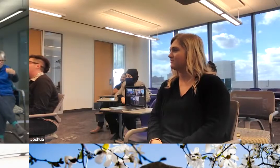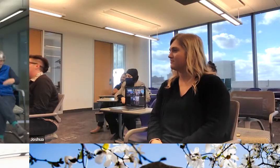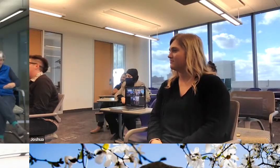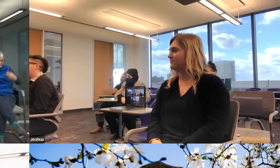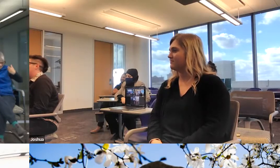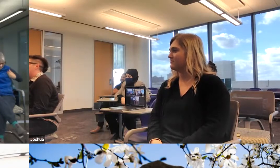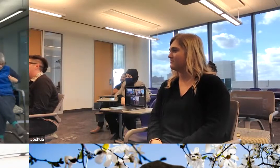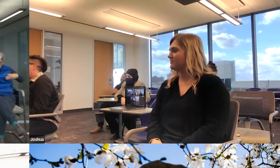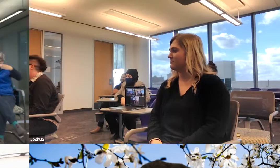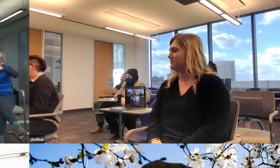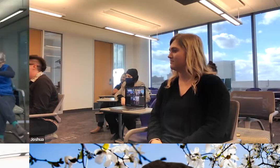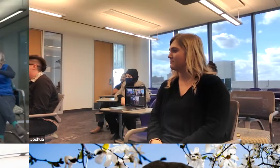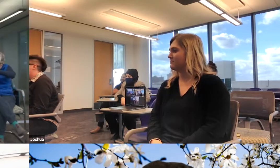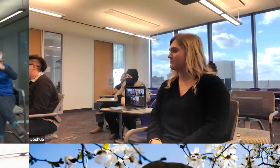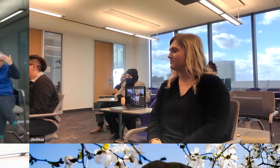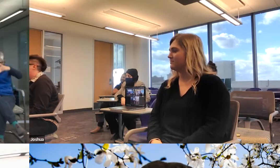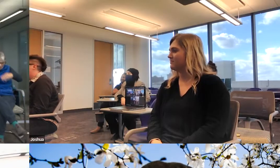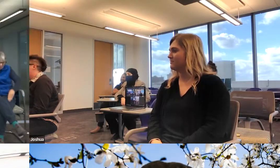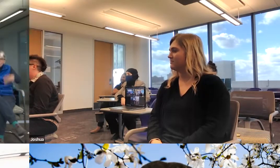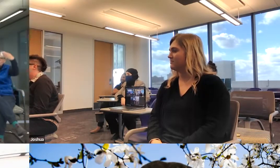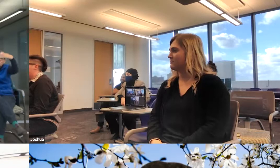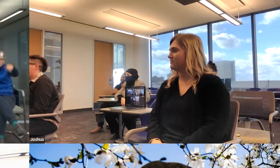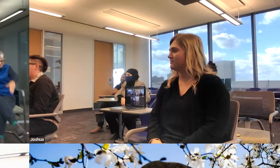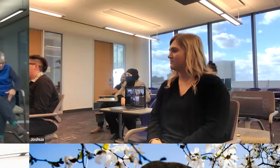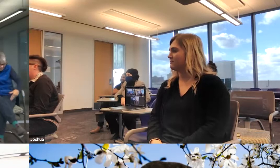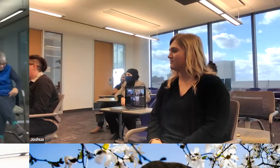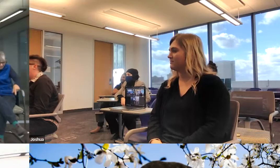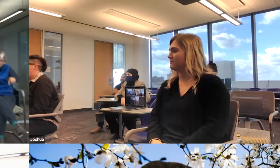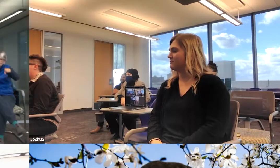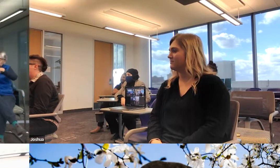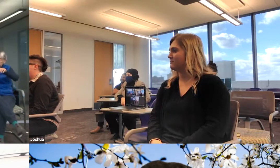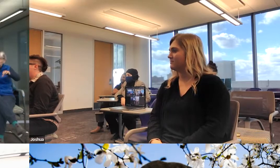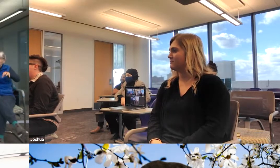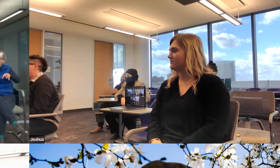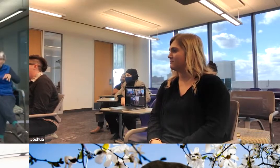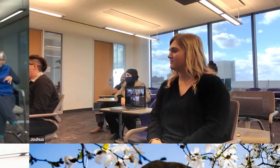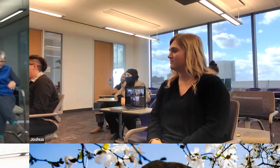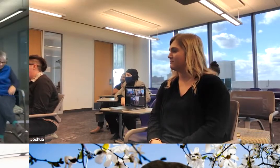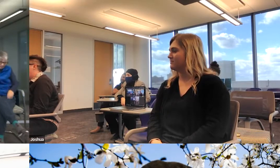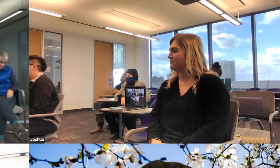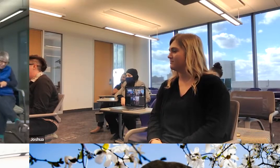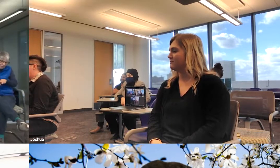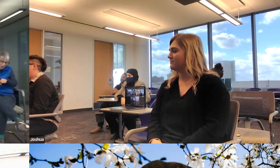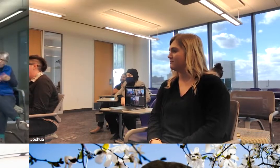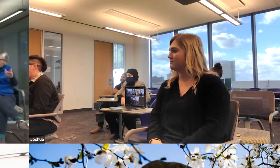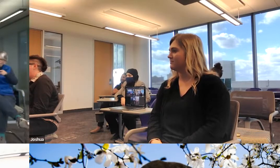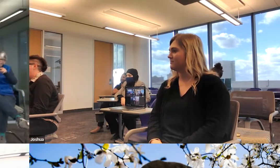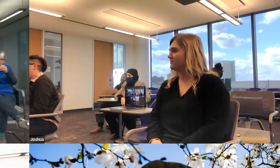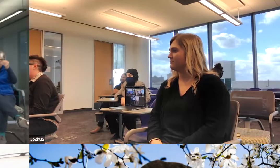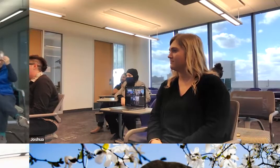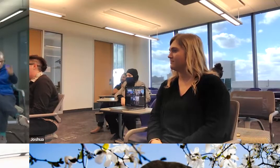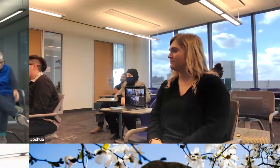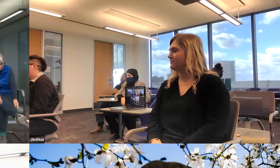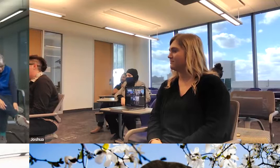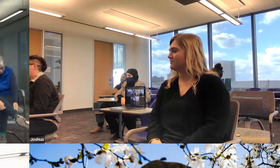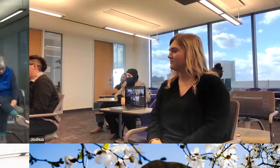older, and I'm wearing all blue from head to toe, blue shirt, blue pants, and mixed colored